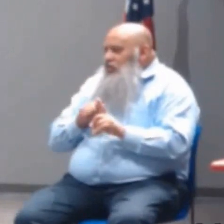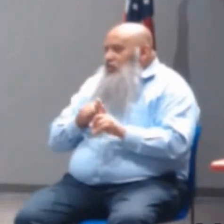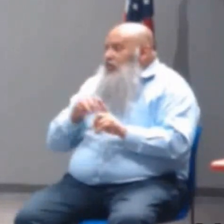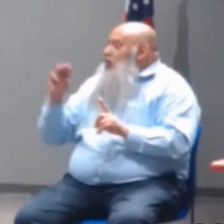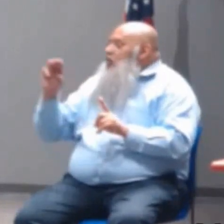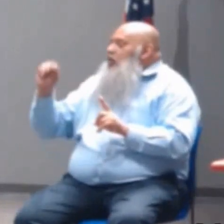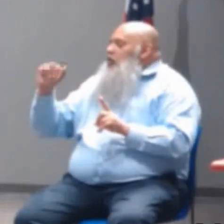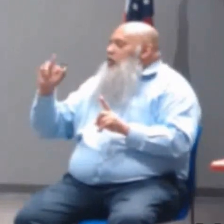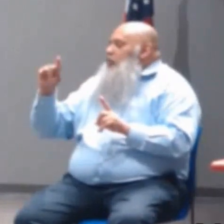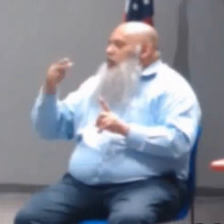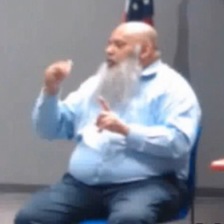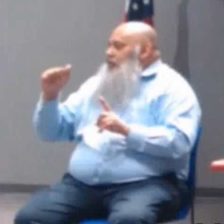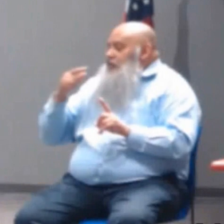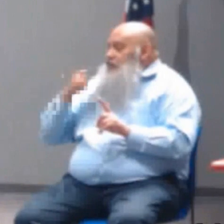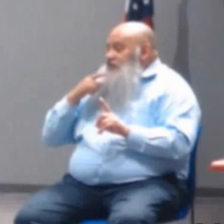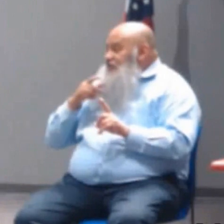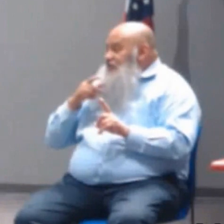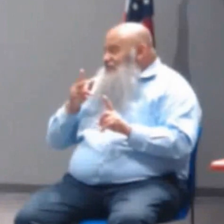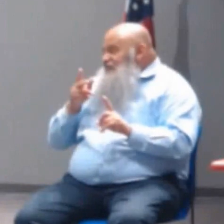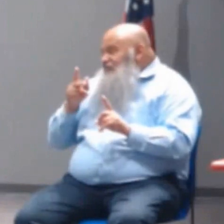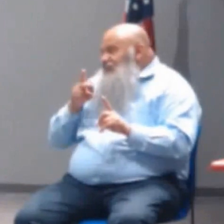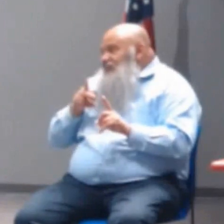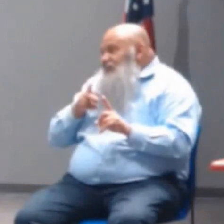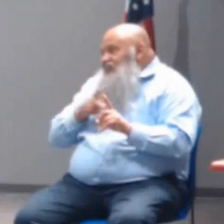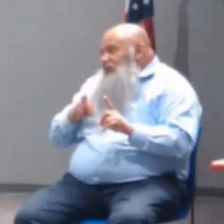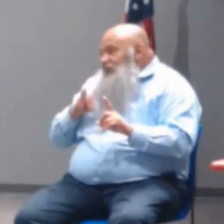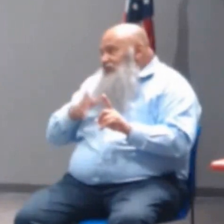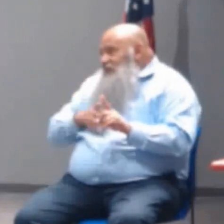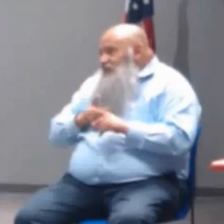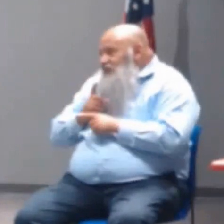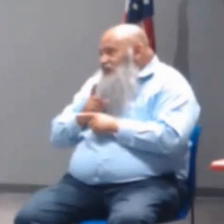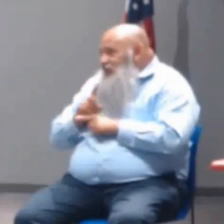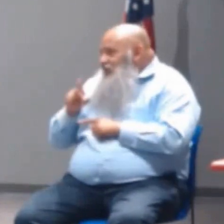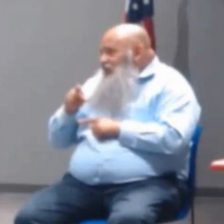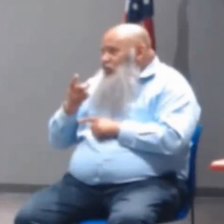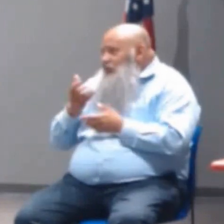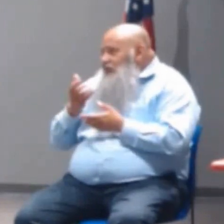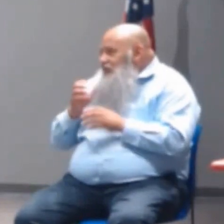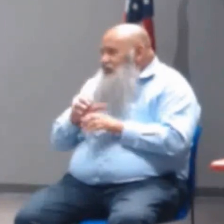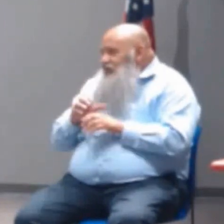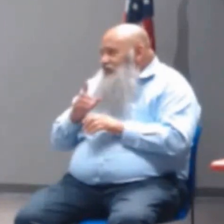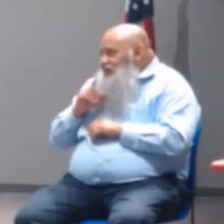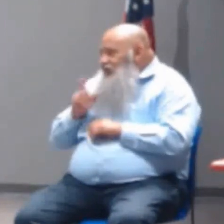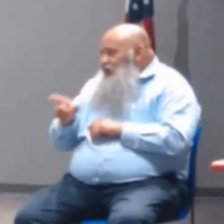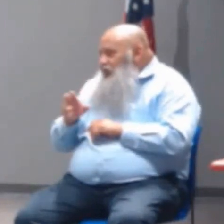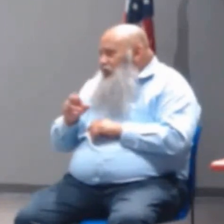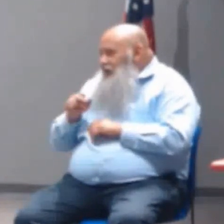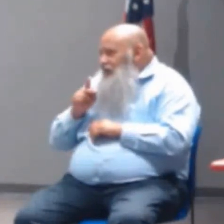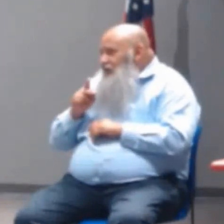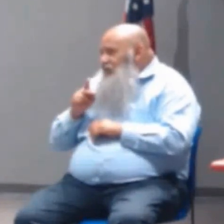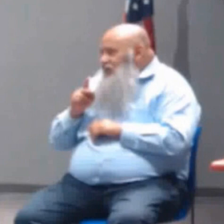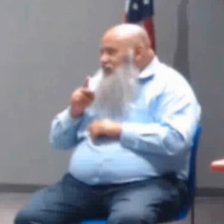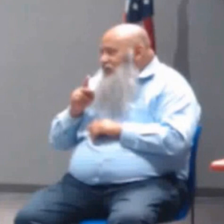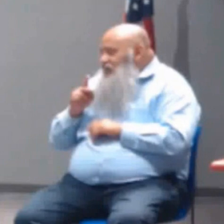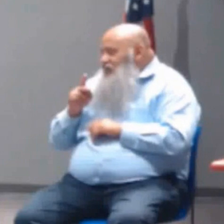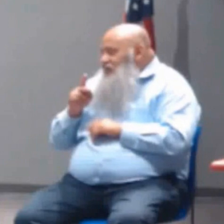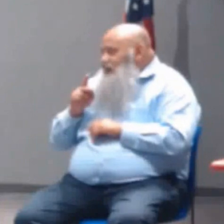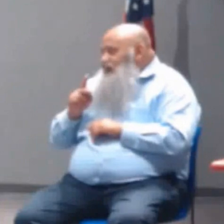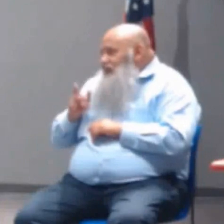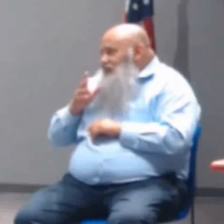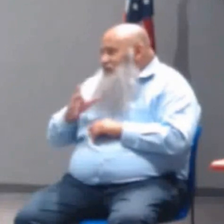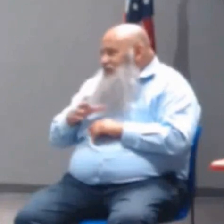Martha said, "The princess is right. The only chance is for you and the princess to fight the dragons